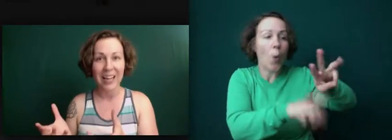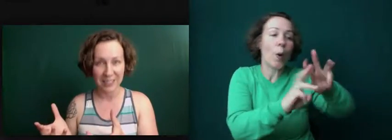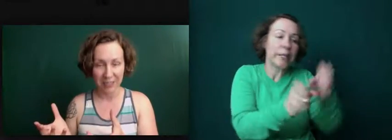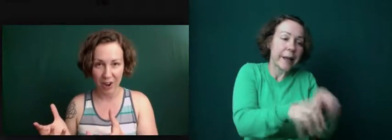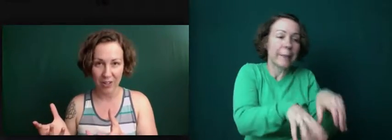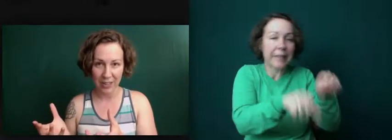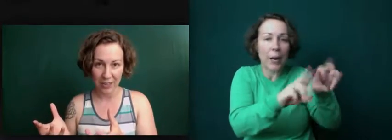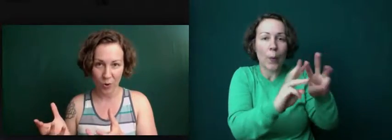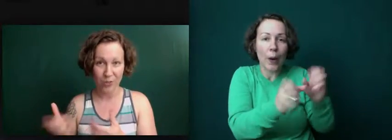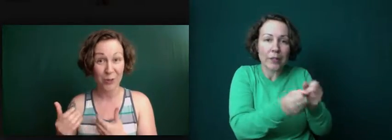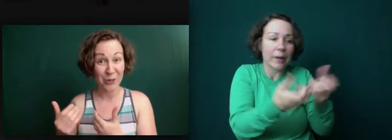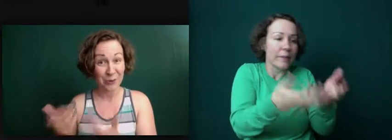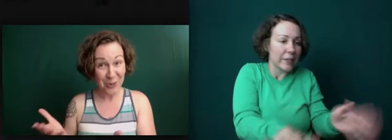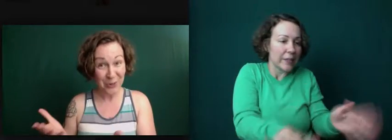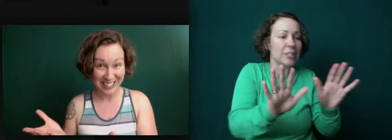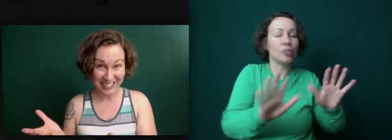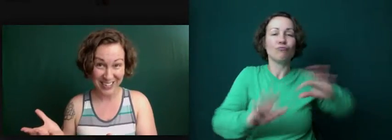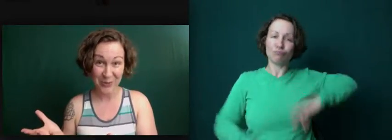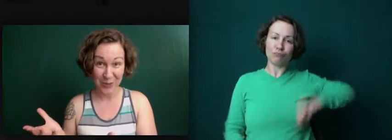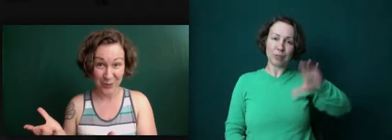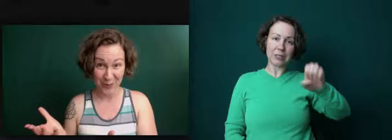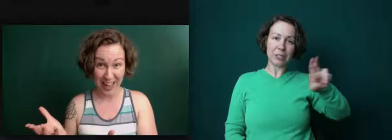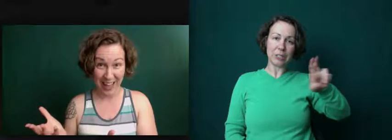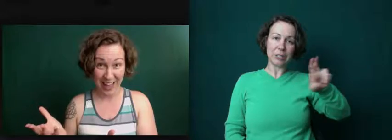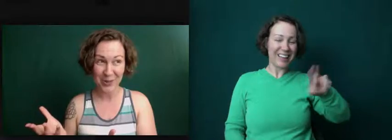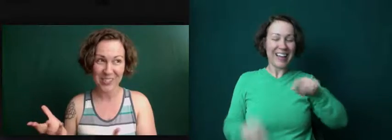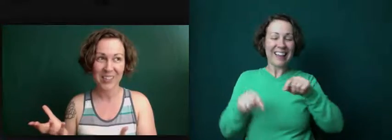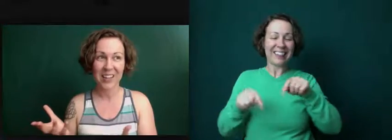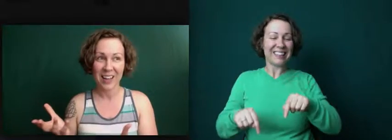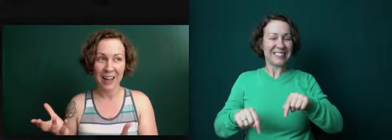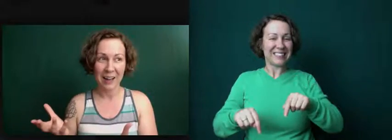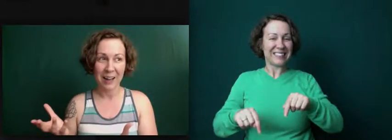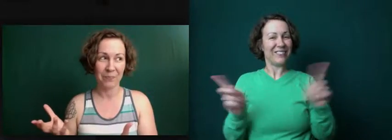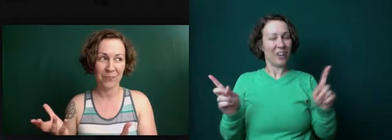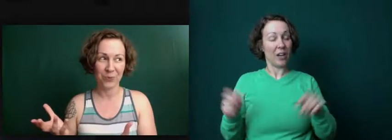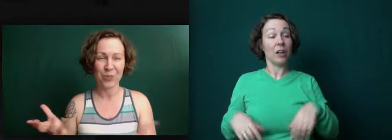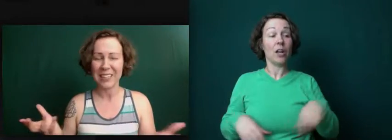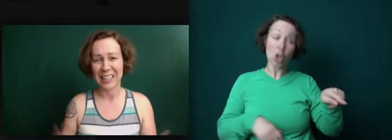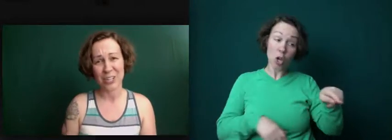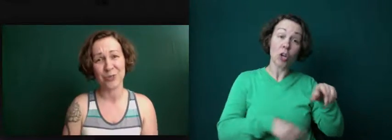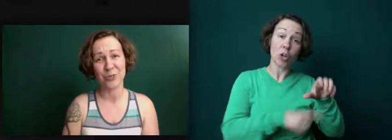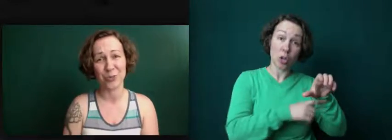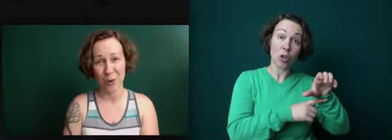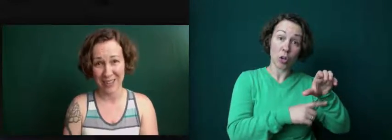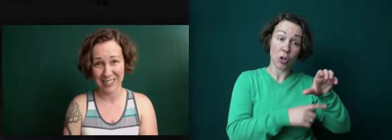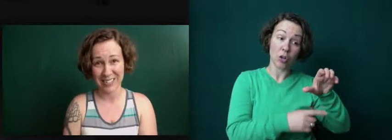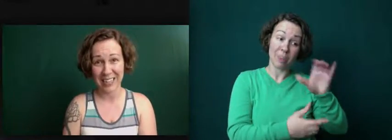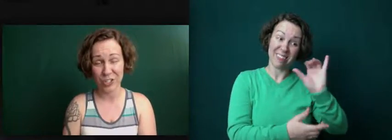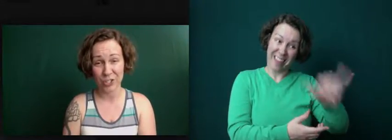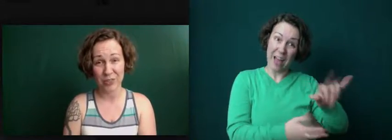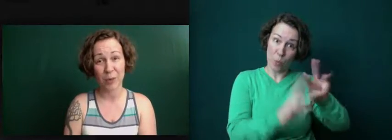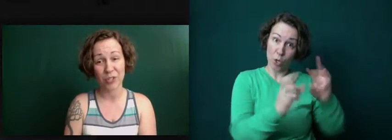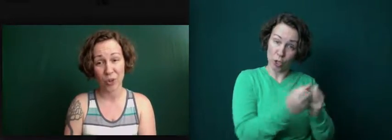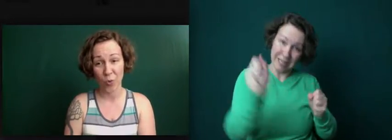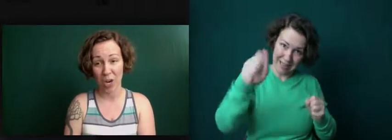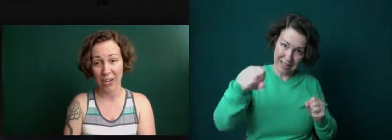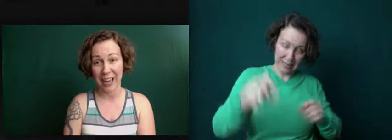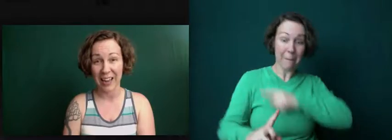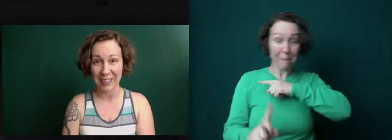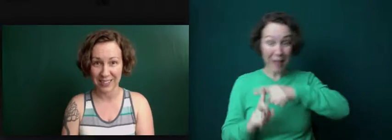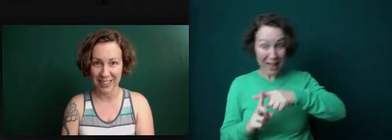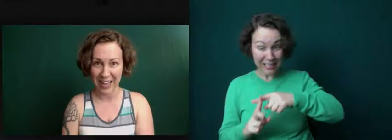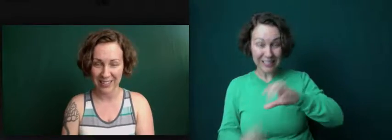the context of an online course where you do get CEUs for that. So it's really a huge bonus to get to do this